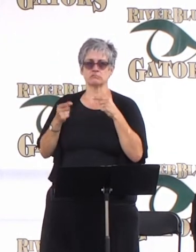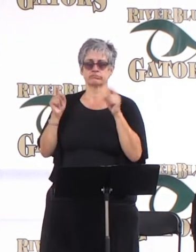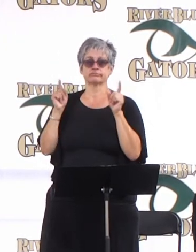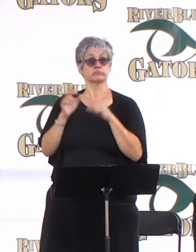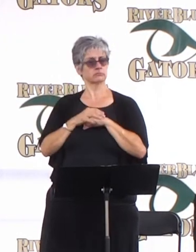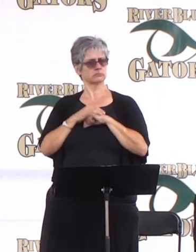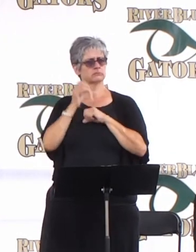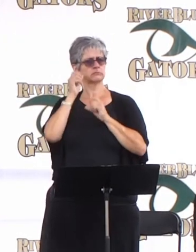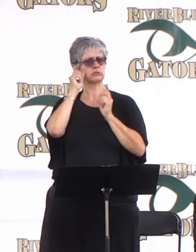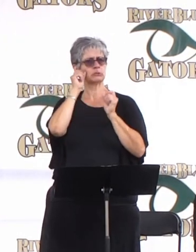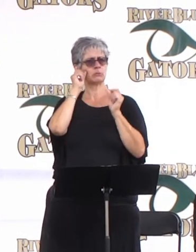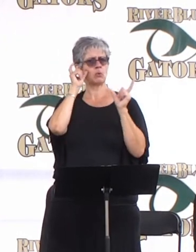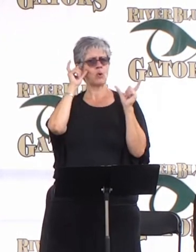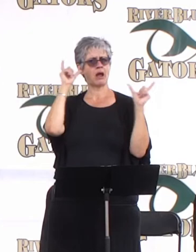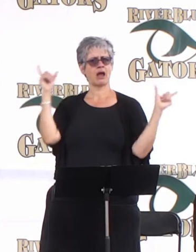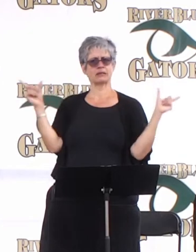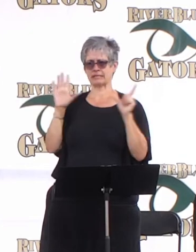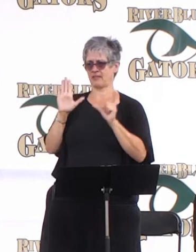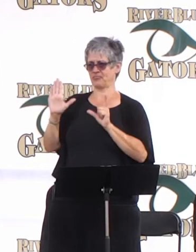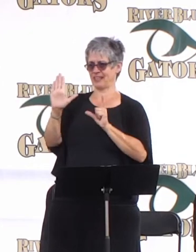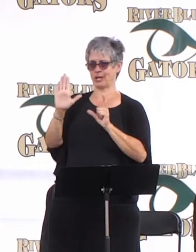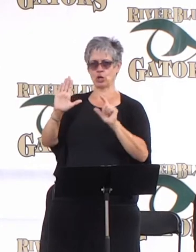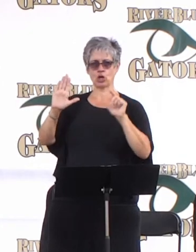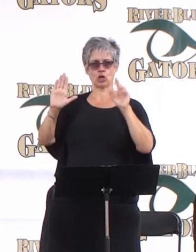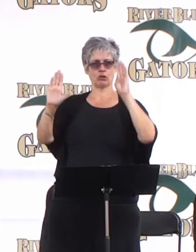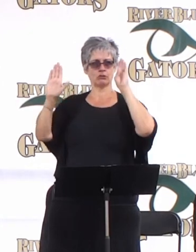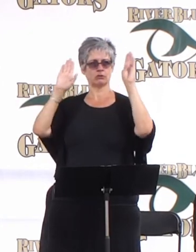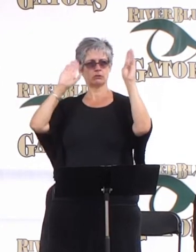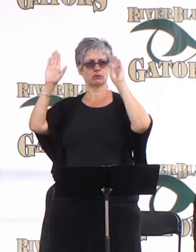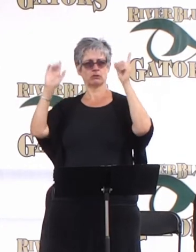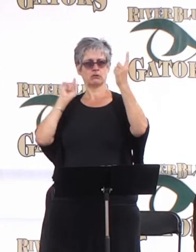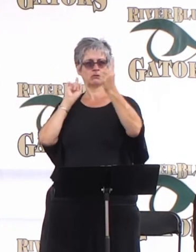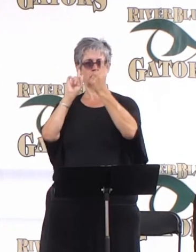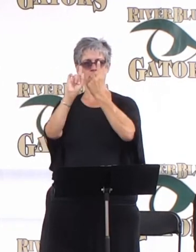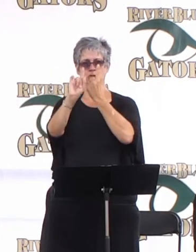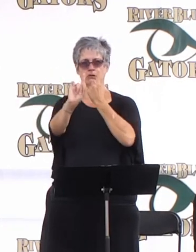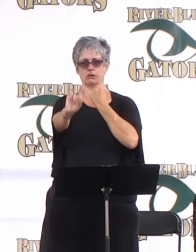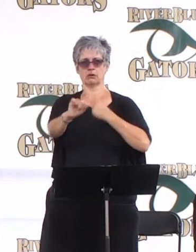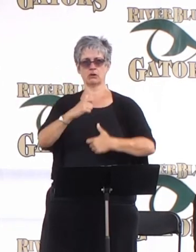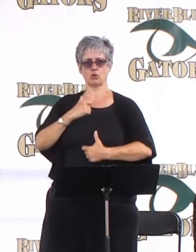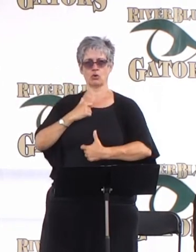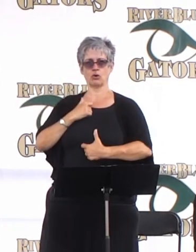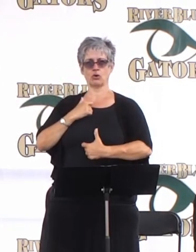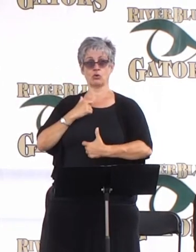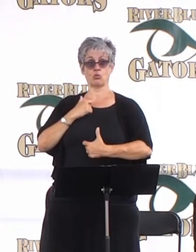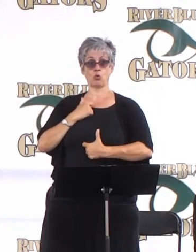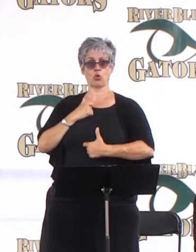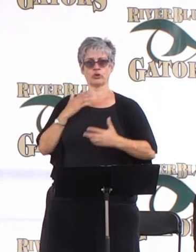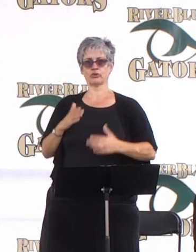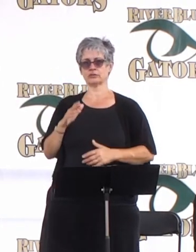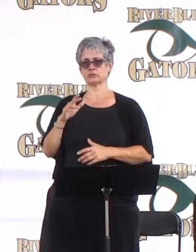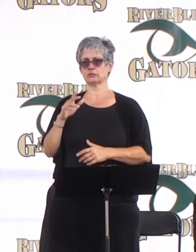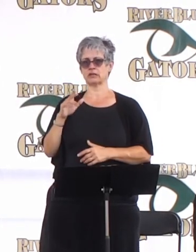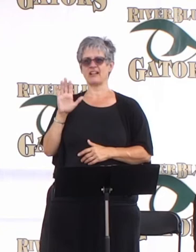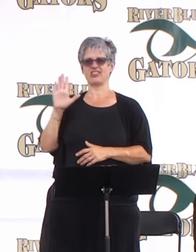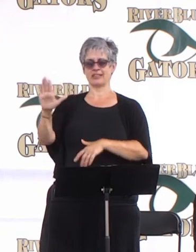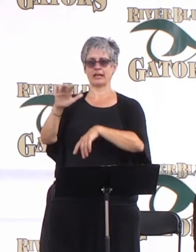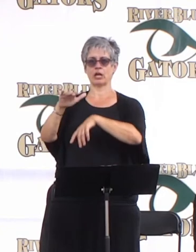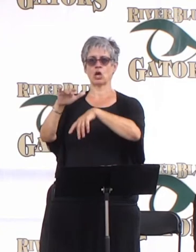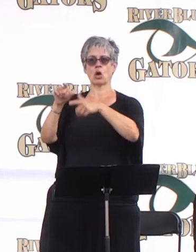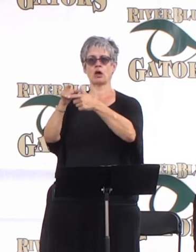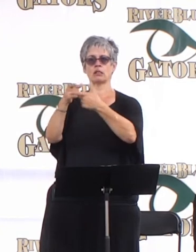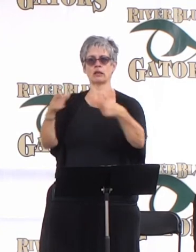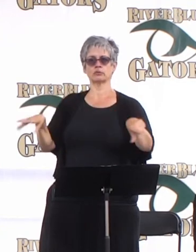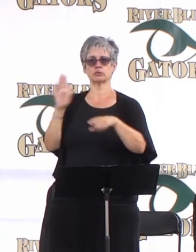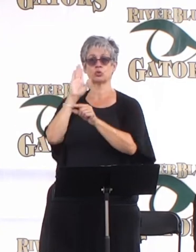then to learn the traditional greeting that passed between the Maasai warriors, Kasirian and Jera, one would always say to one another,